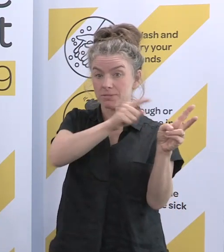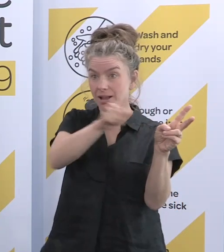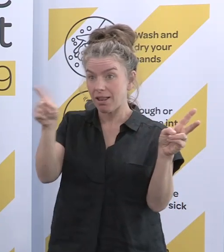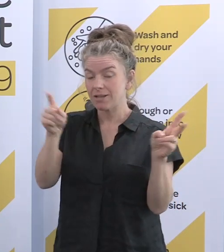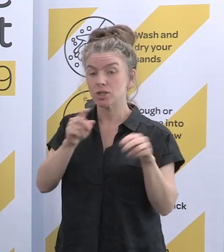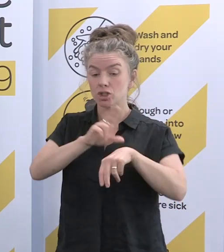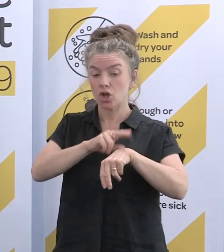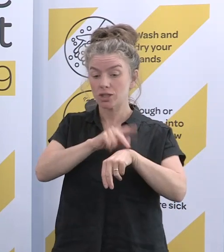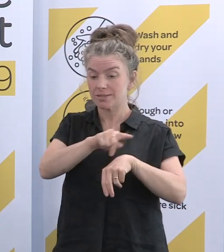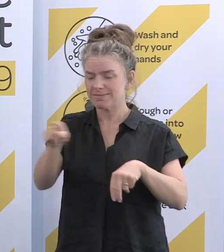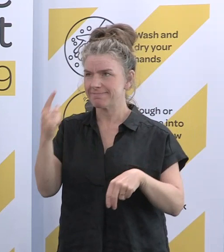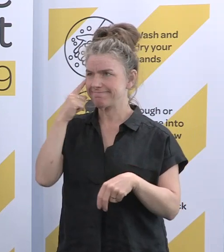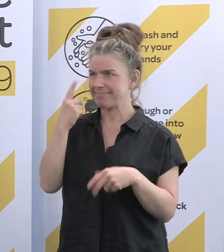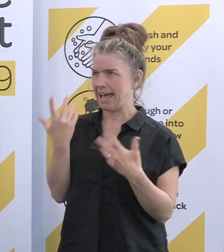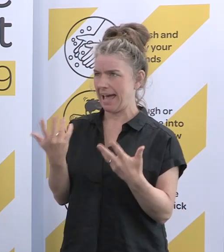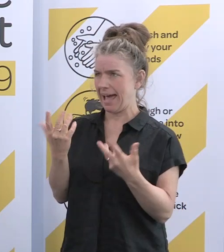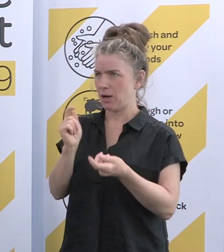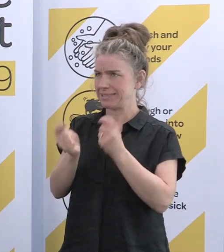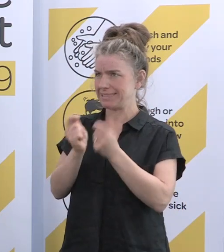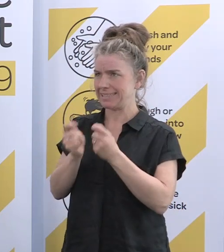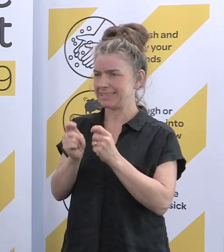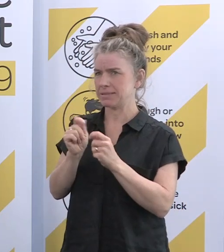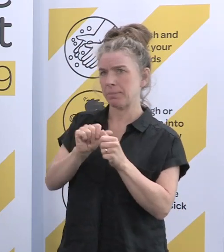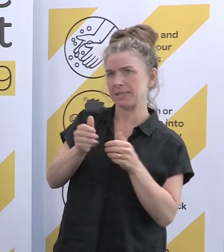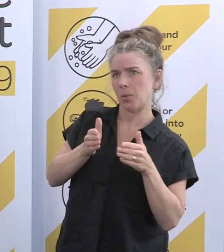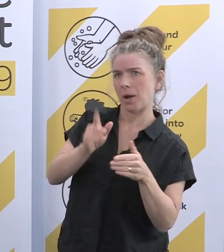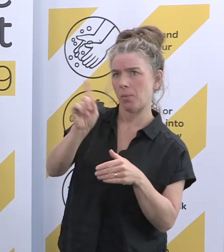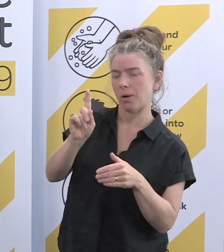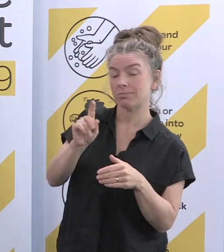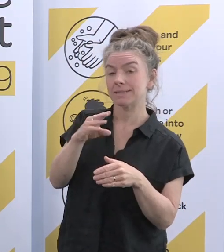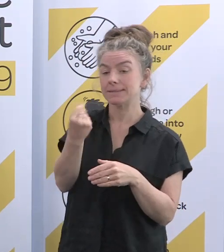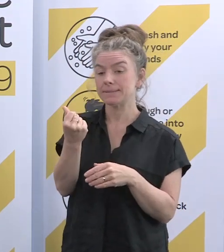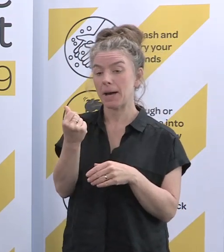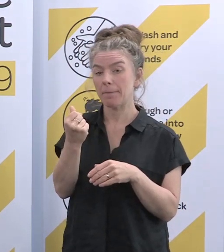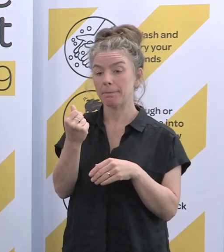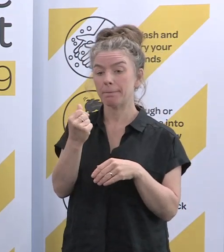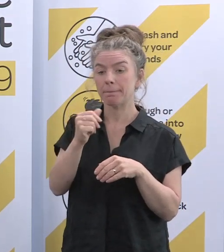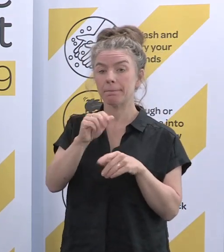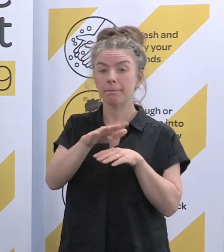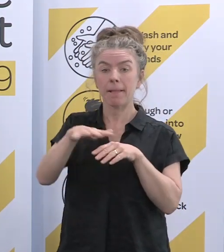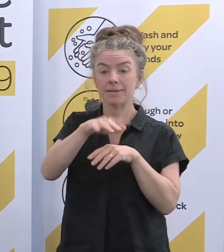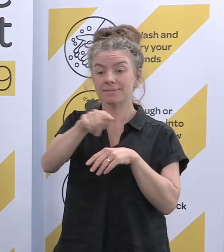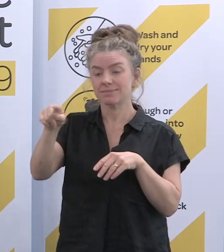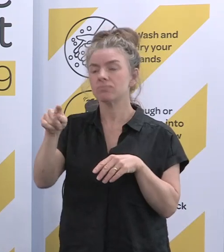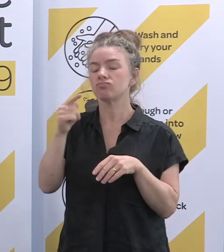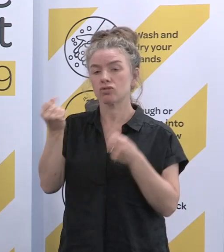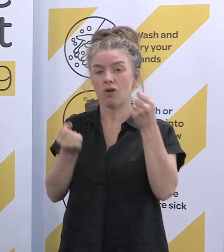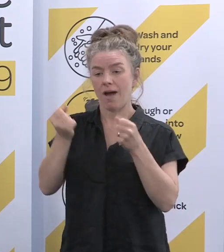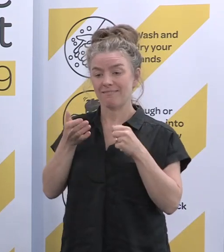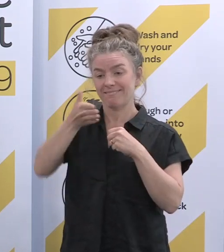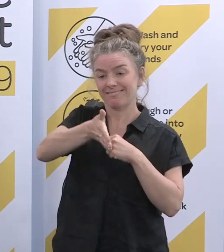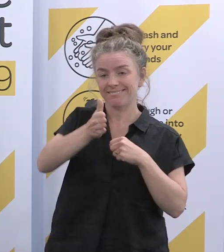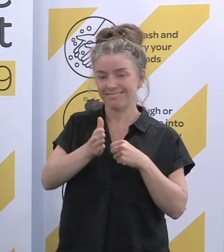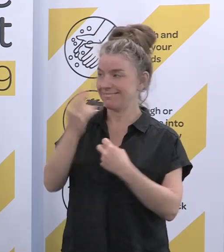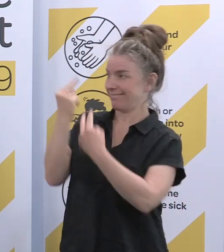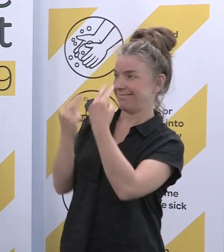decided what's the best way to do testing in their area. Some are going for a drive-through type arrangement, and that allows them to